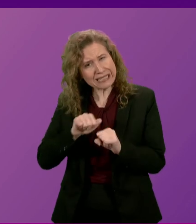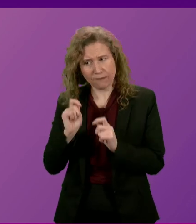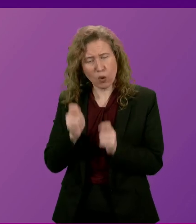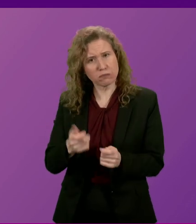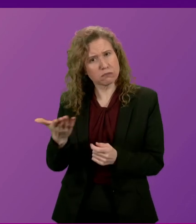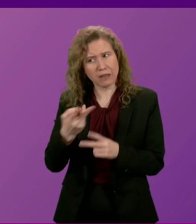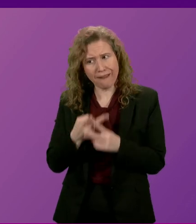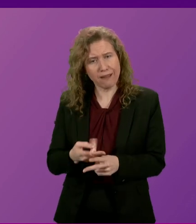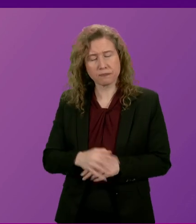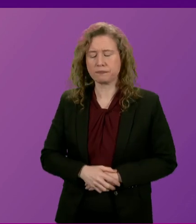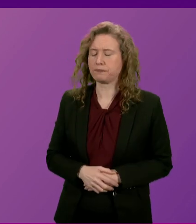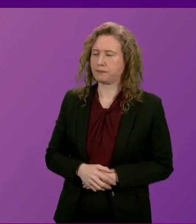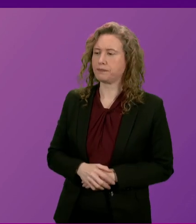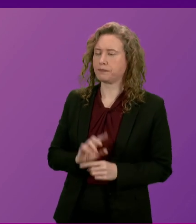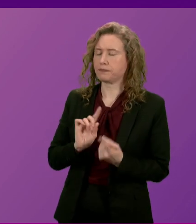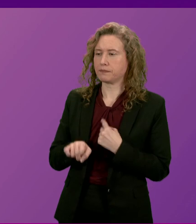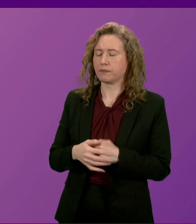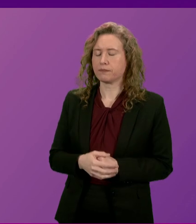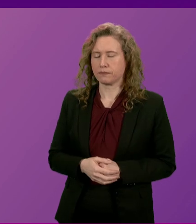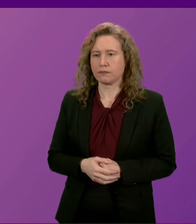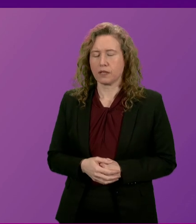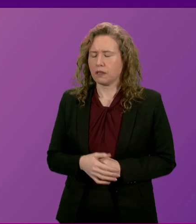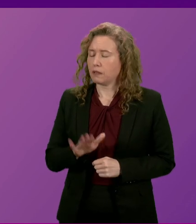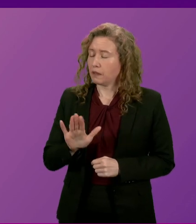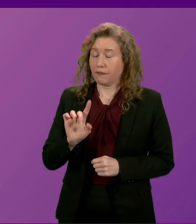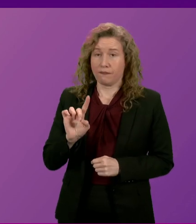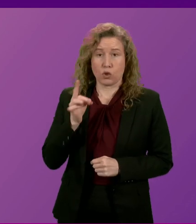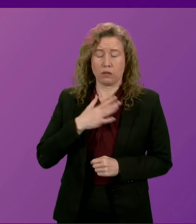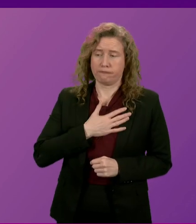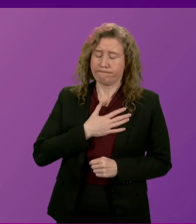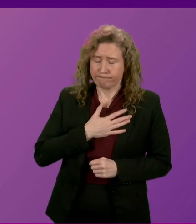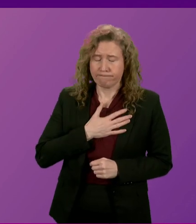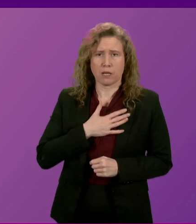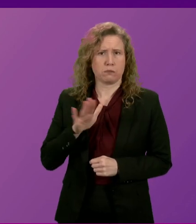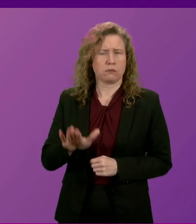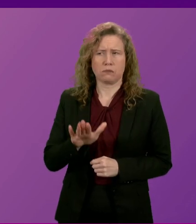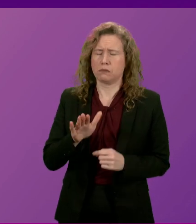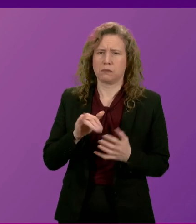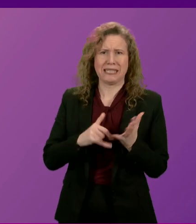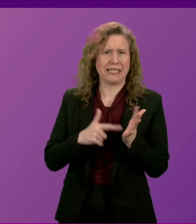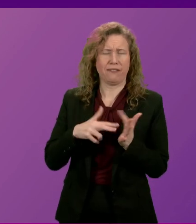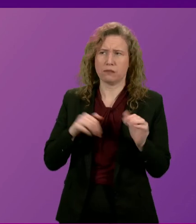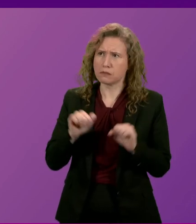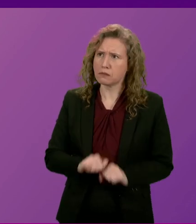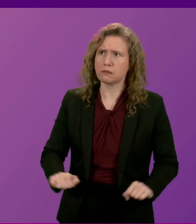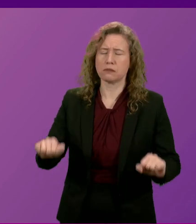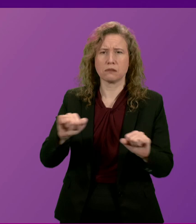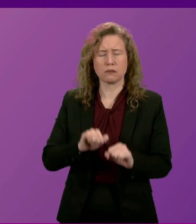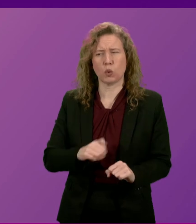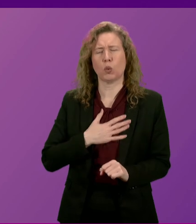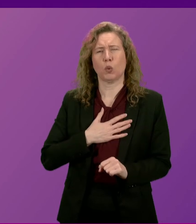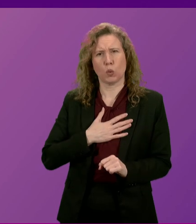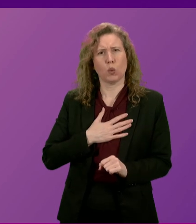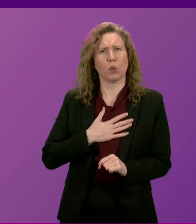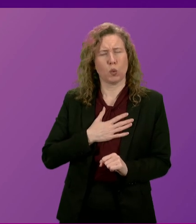Minister. Presiding Officer, first of all, I'm sorry that Stephen has waited as long as Mr. Cole-Hamilton has narrated